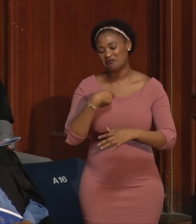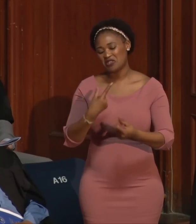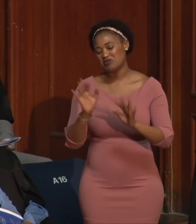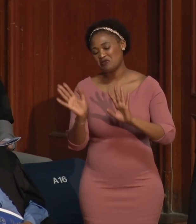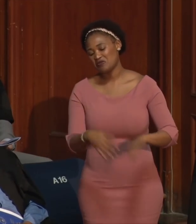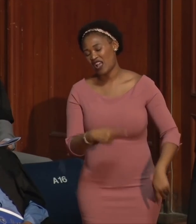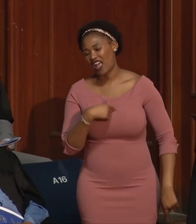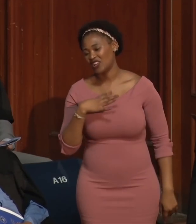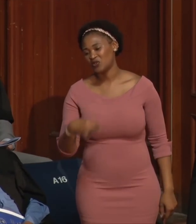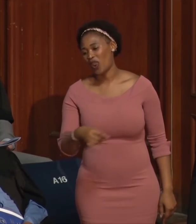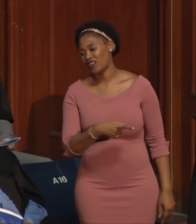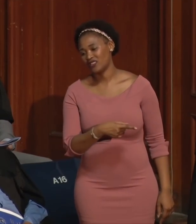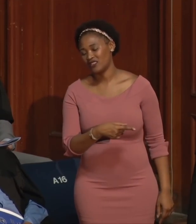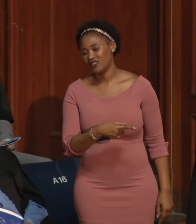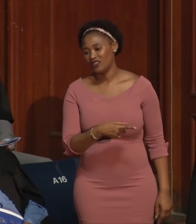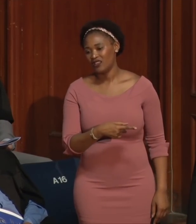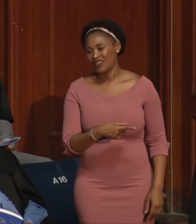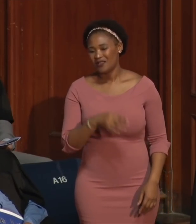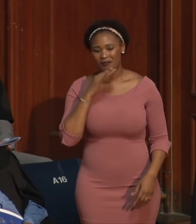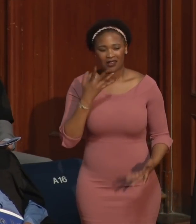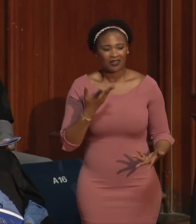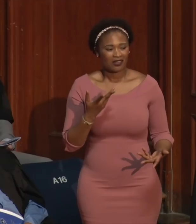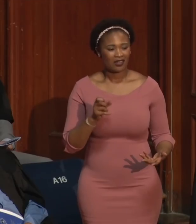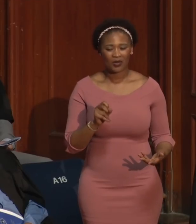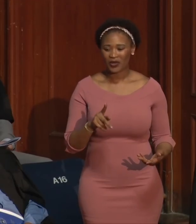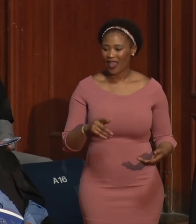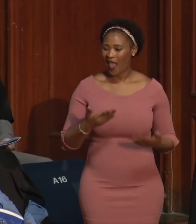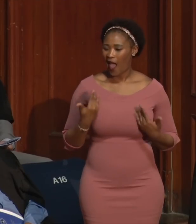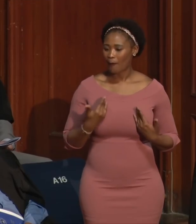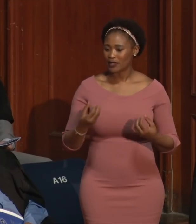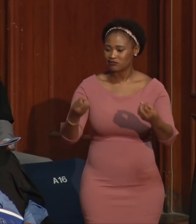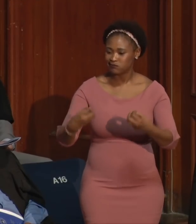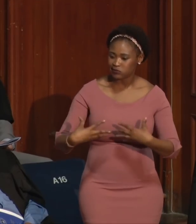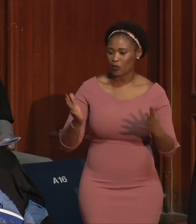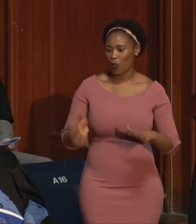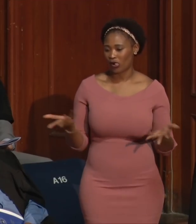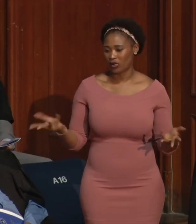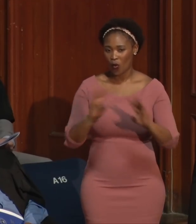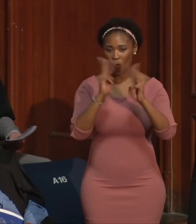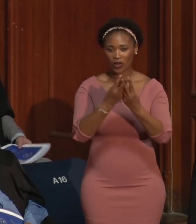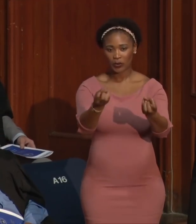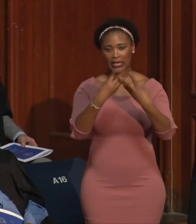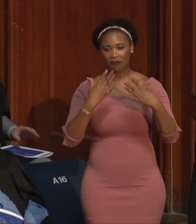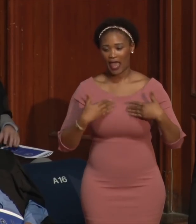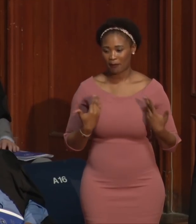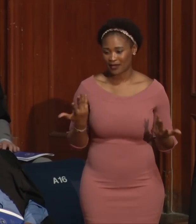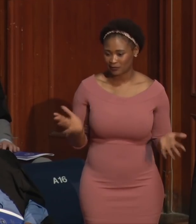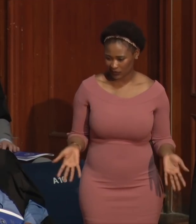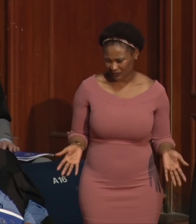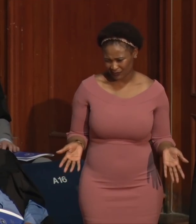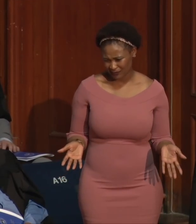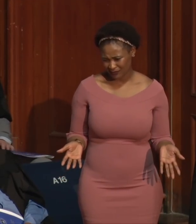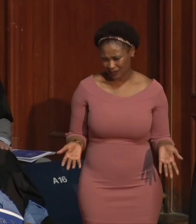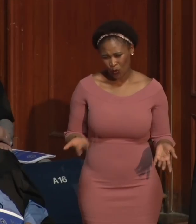like it. It's as if happiness is supposed to fall on your lap, as if the world owes it to you to give you happiness and